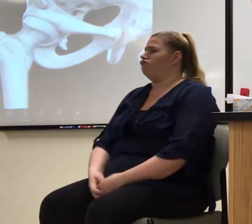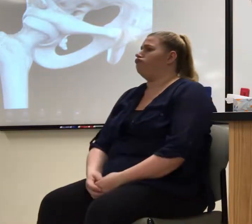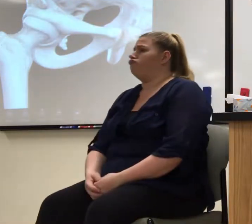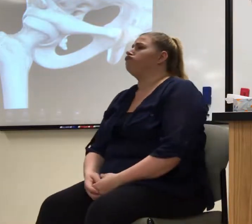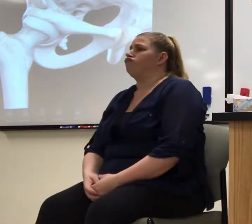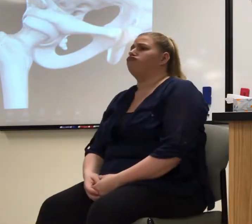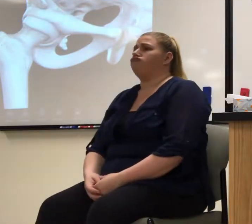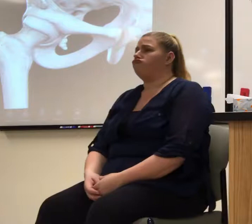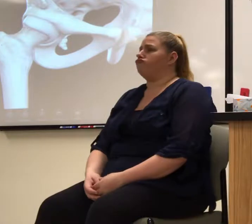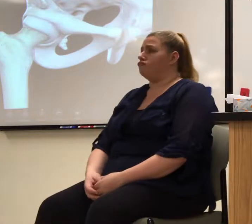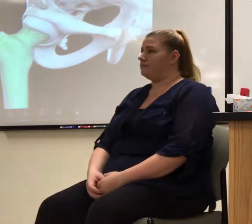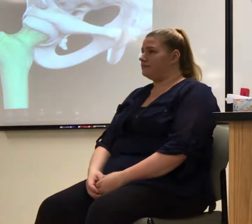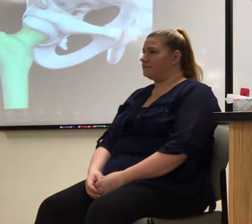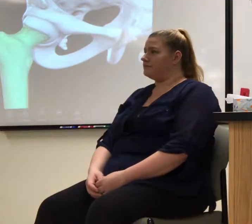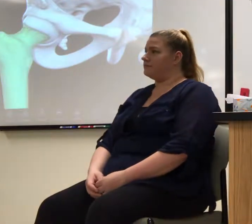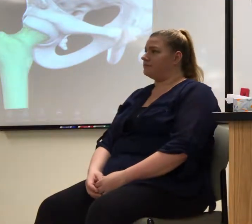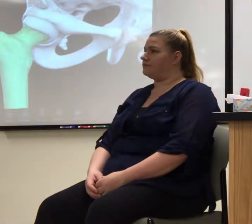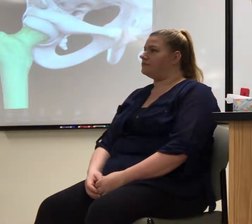ligaments there.